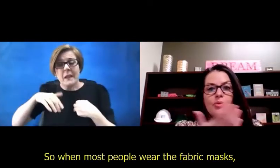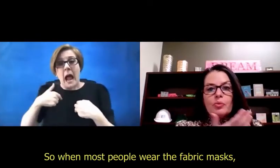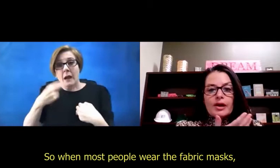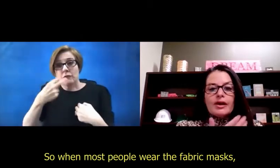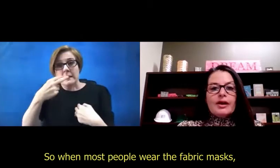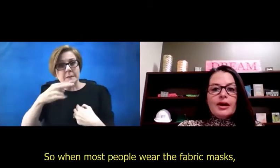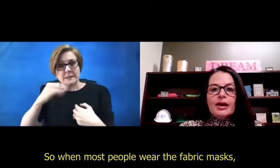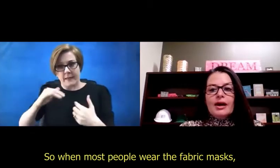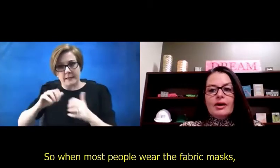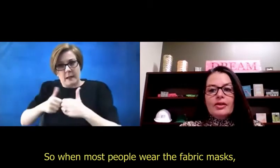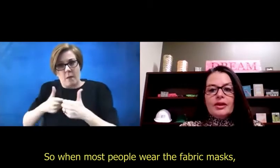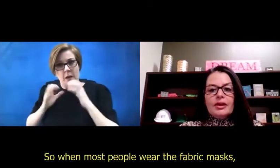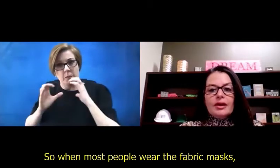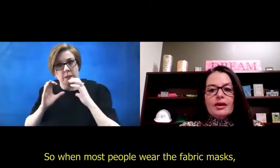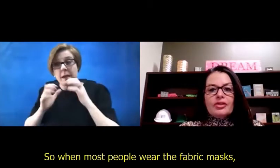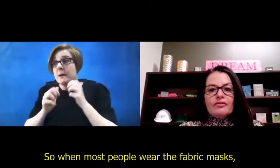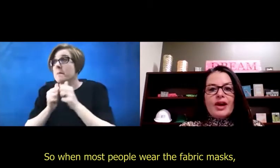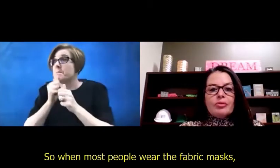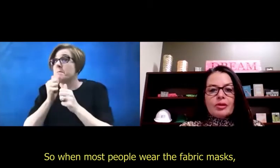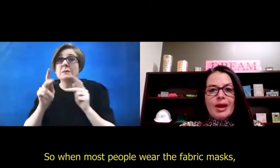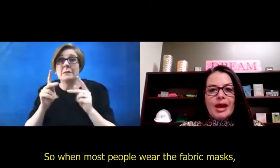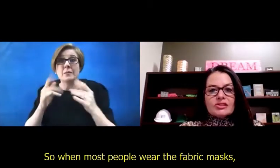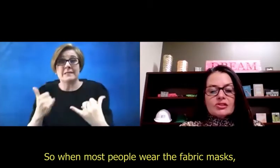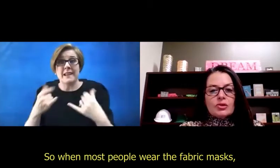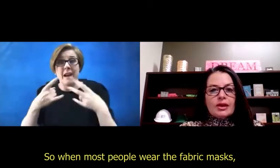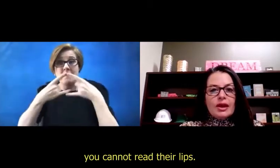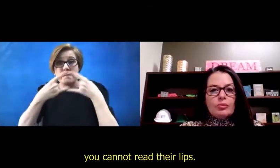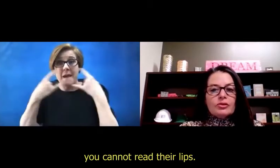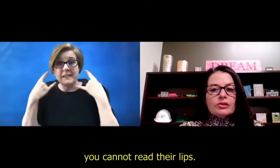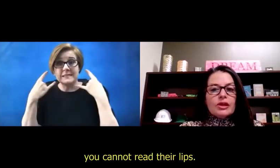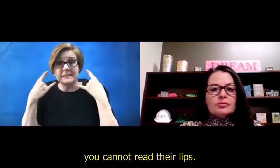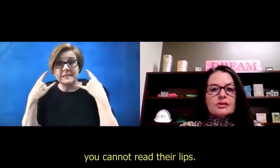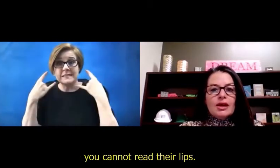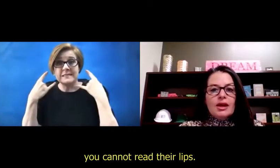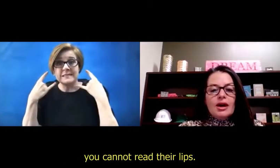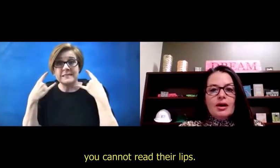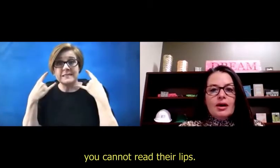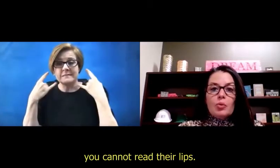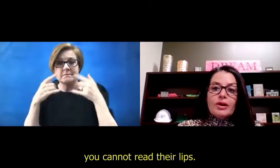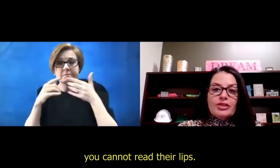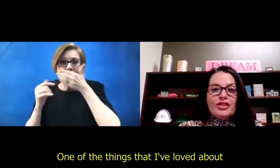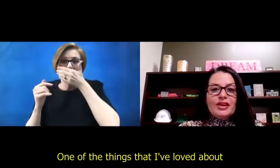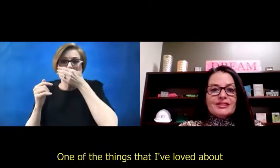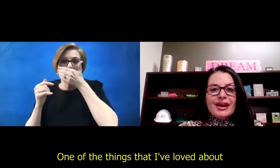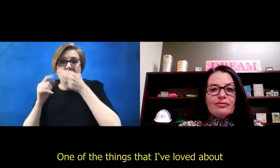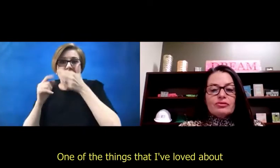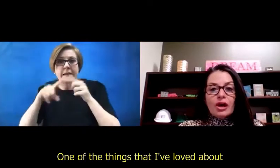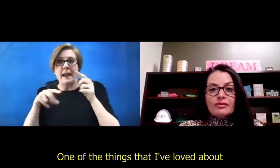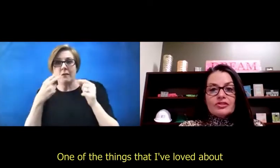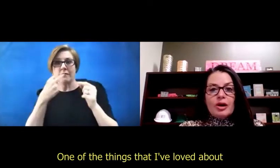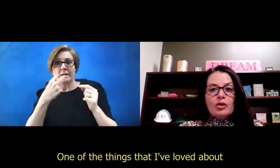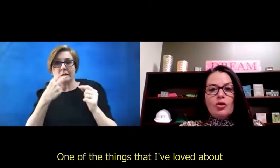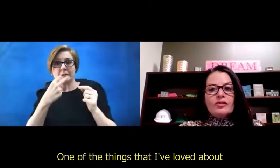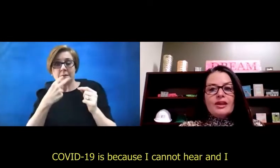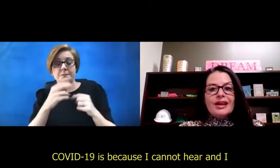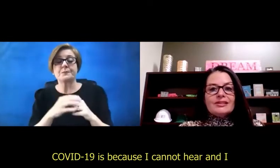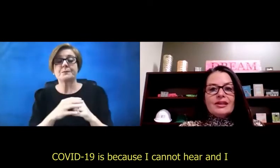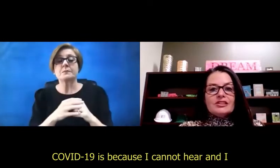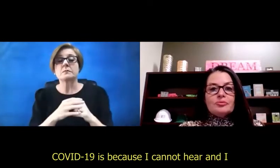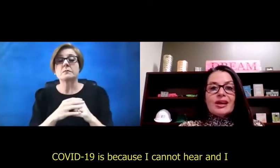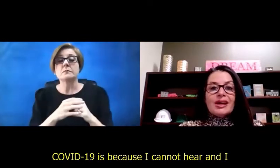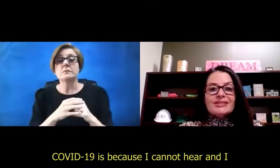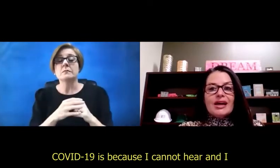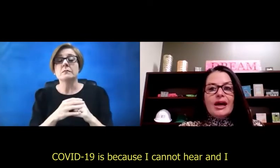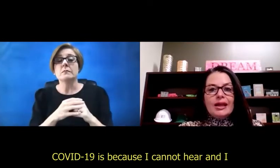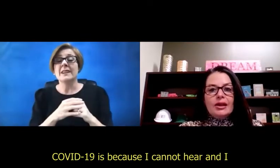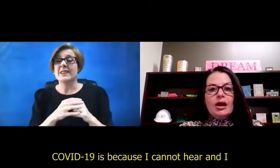when most people wear the fabric mask, so you cannot read their lips. But one of the things that I've loved about